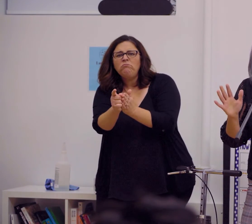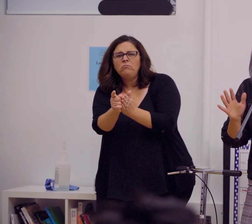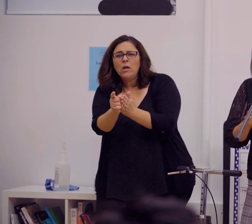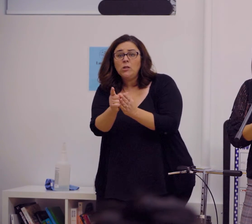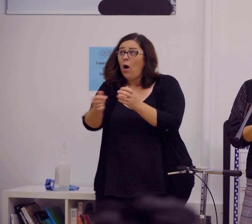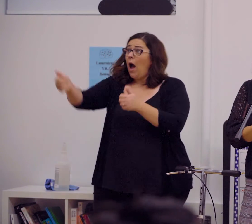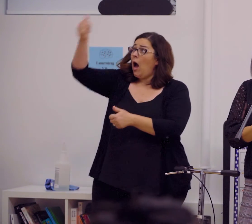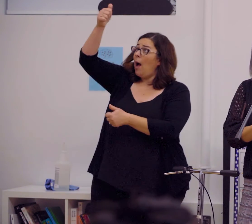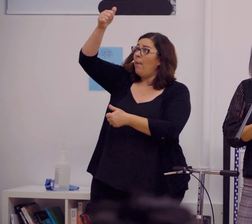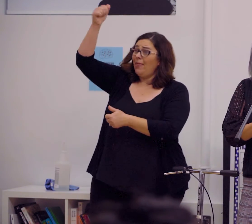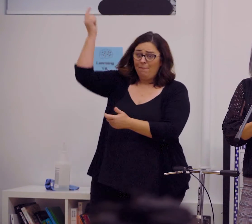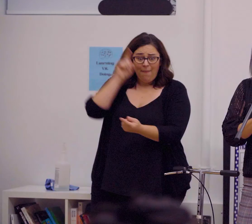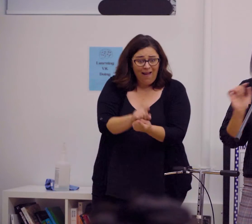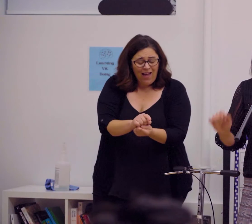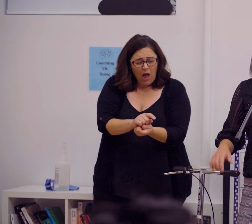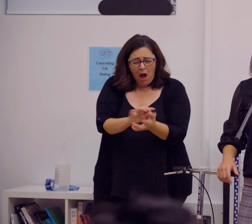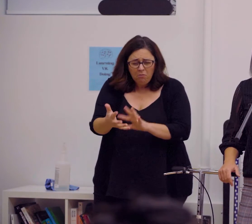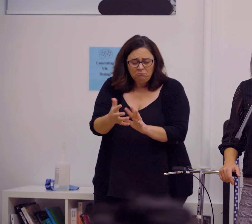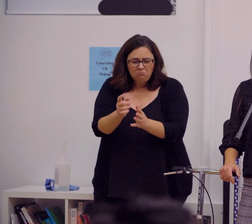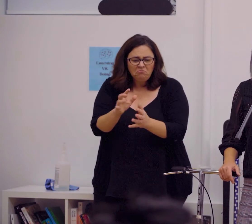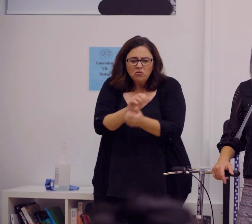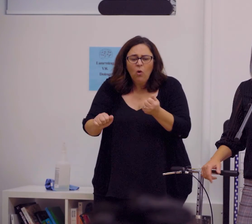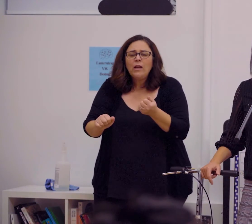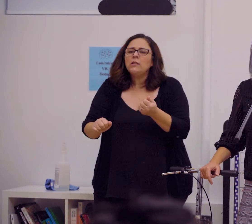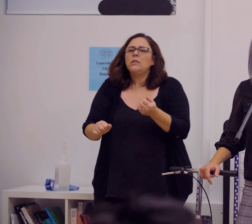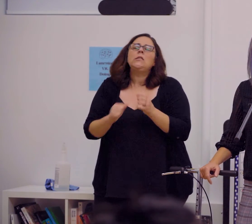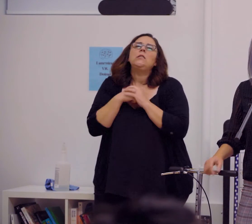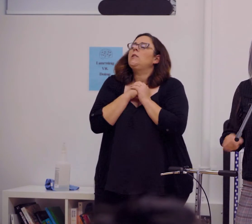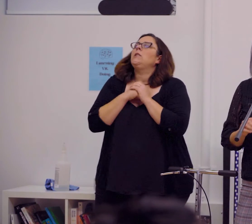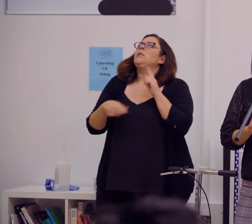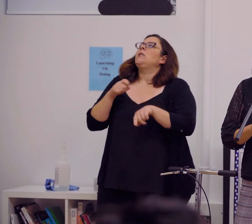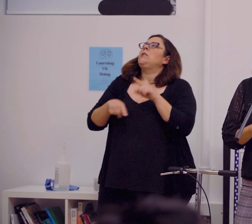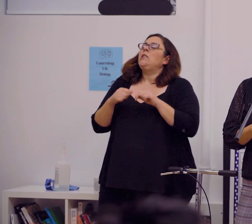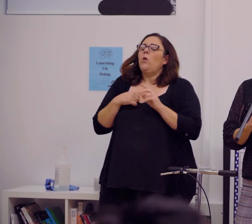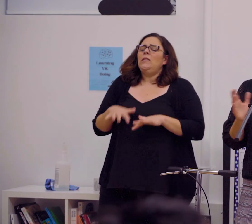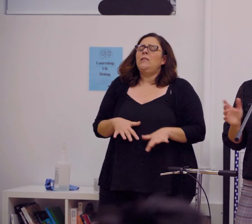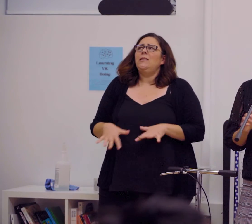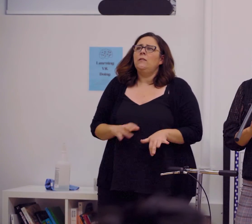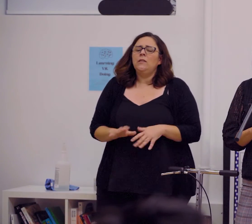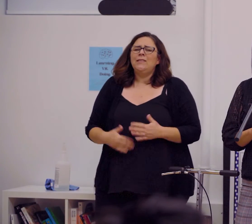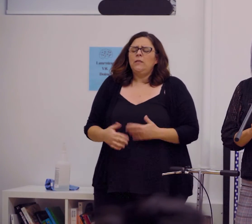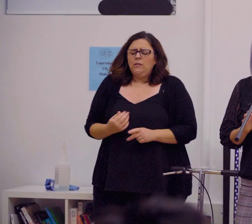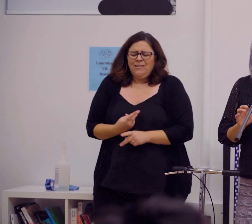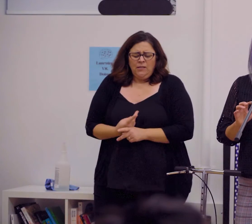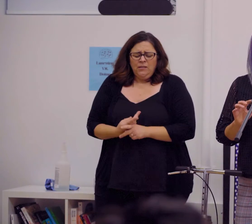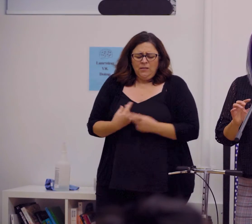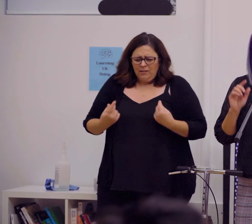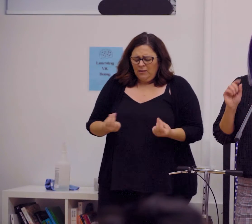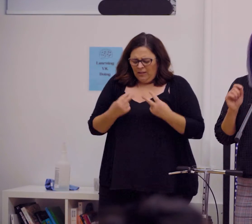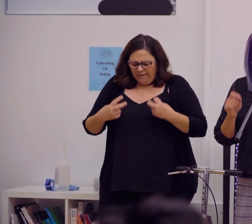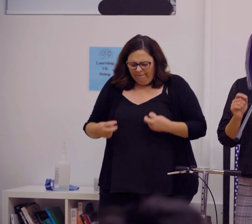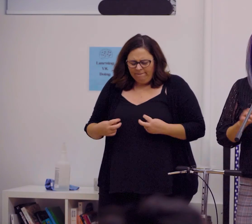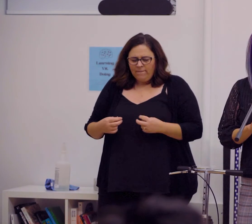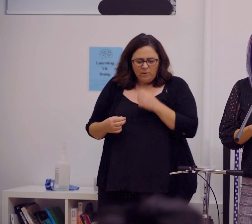go there. So I started to drag my heels a little bit to buy myself some time as I tried to figure this out. And